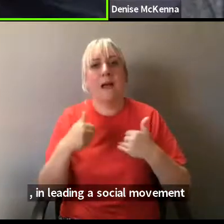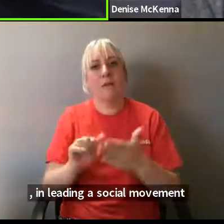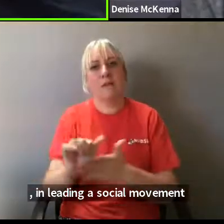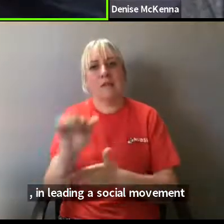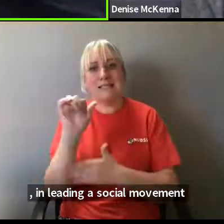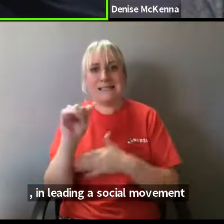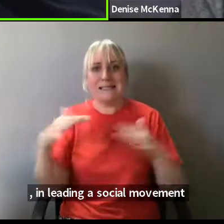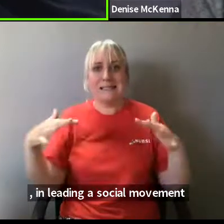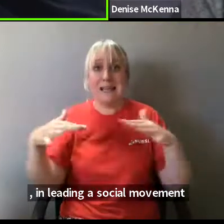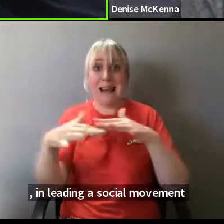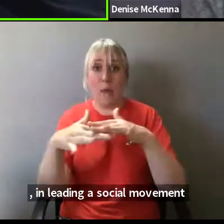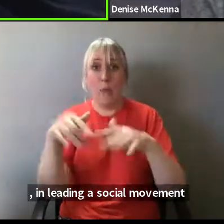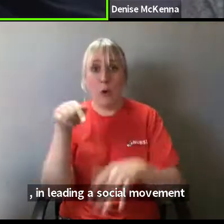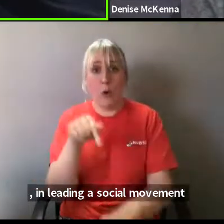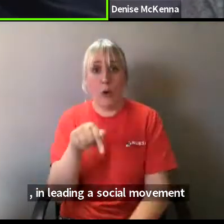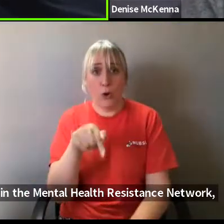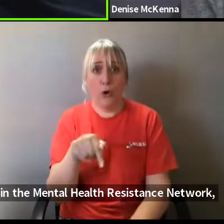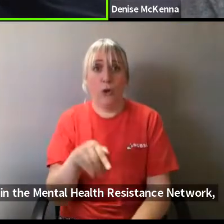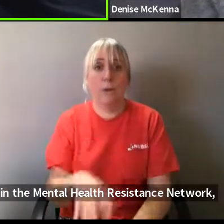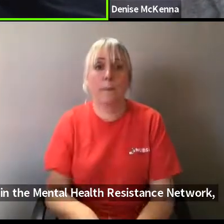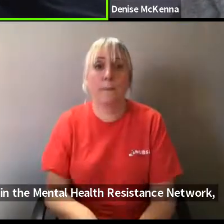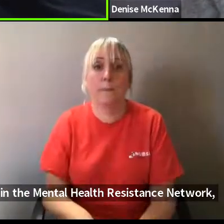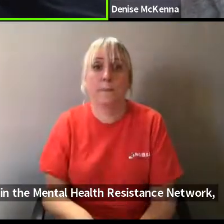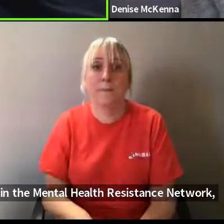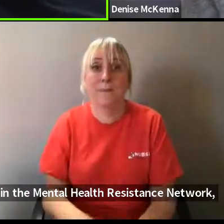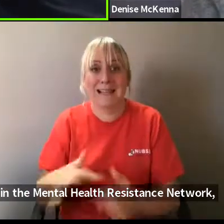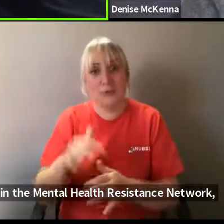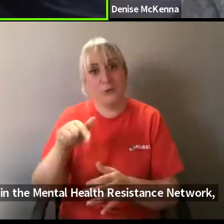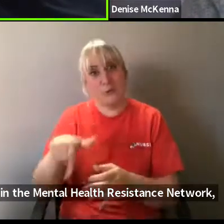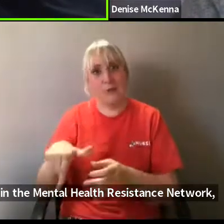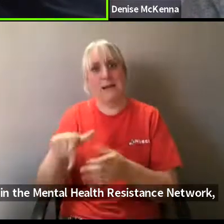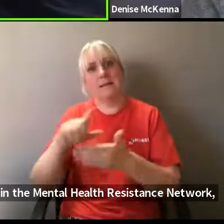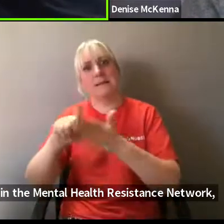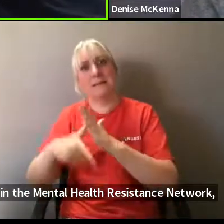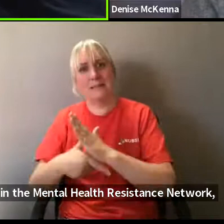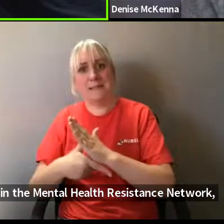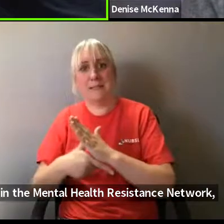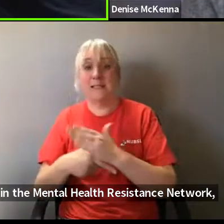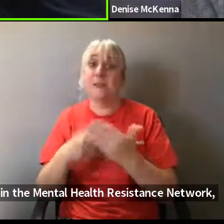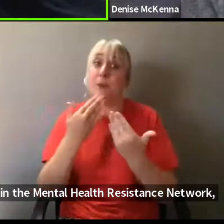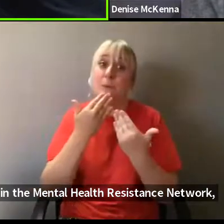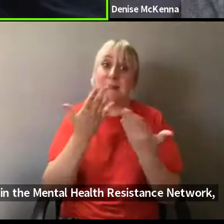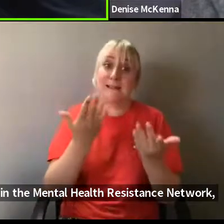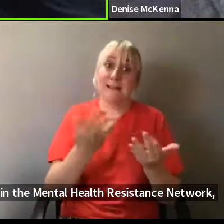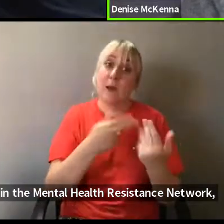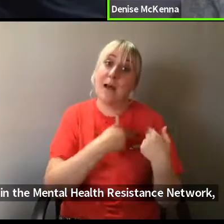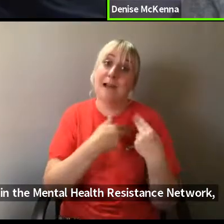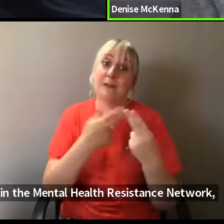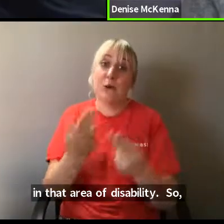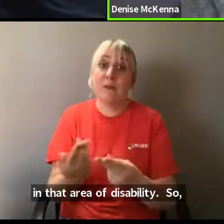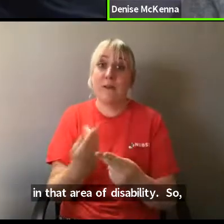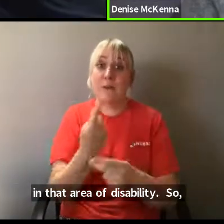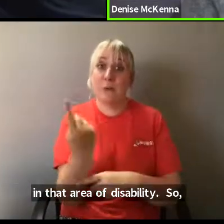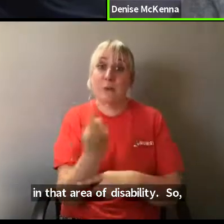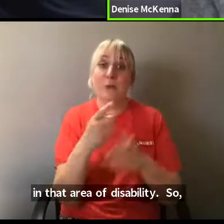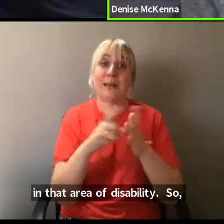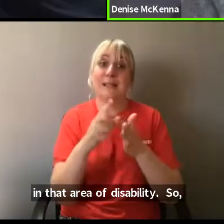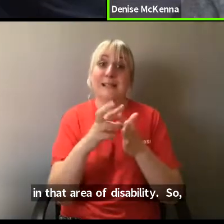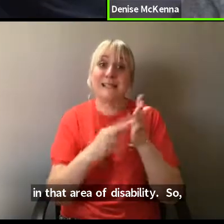in that area of disability. So please, can I hand over now to